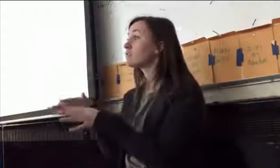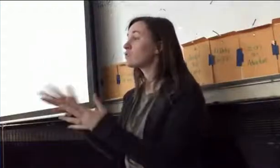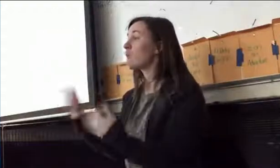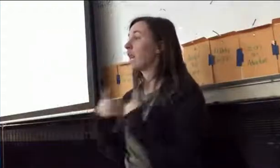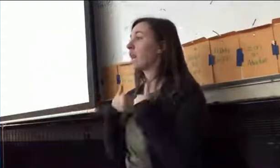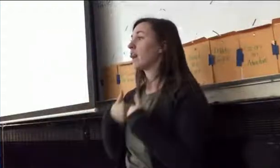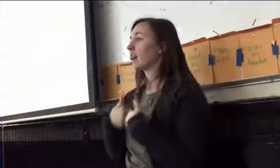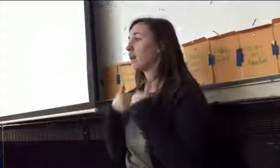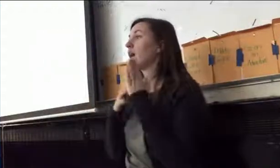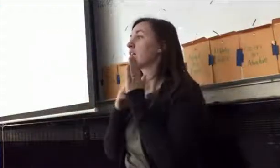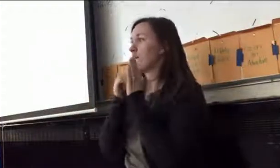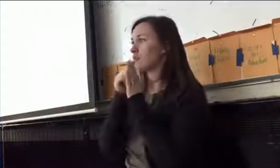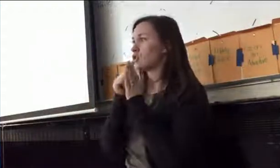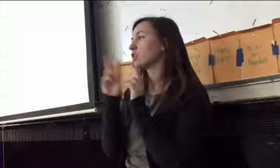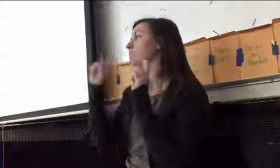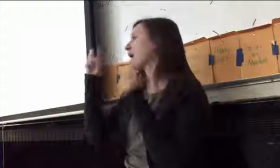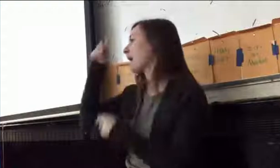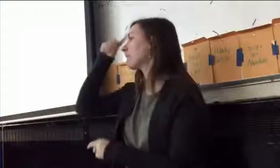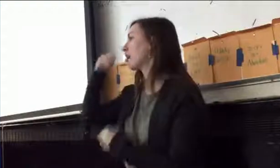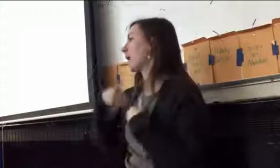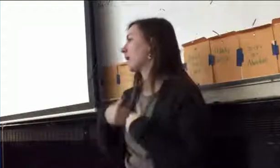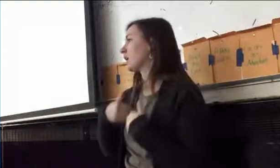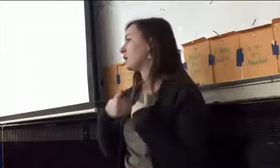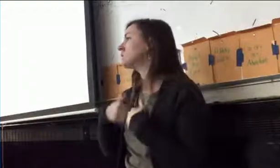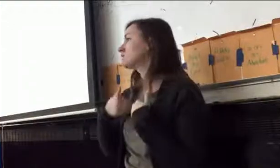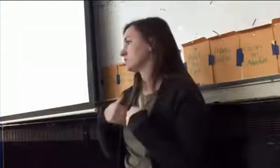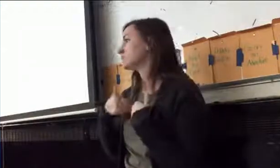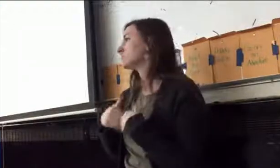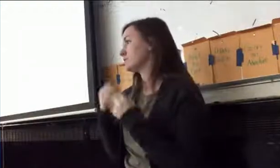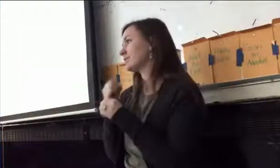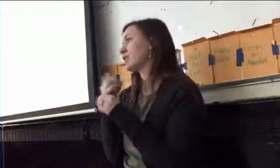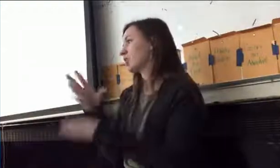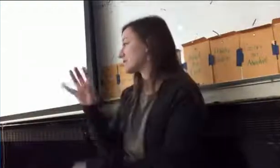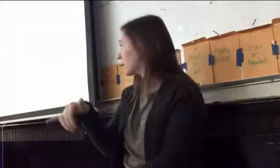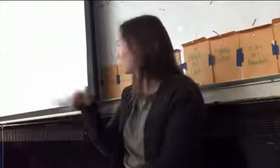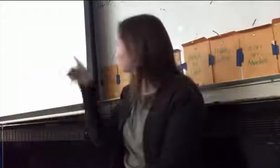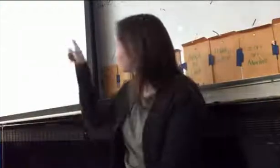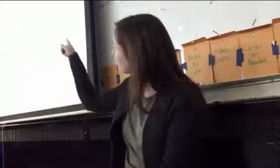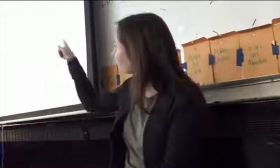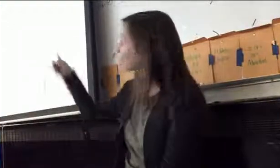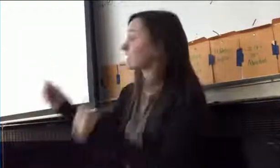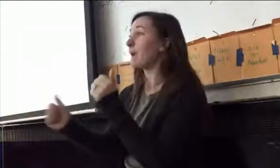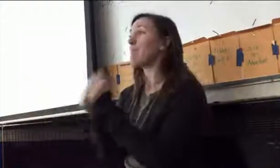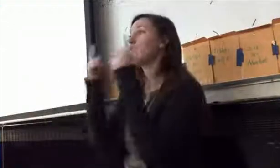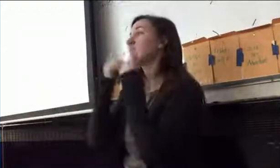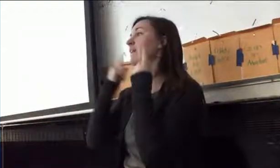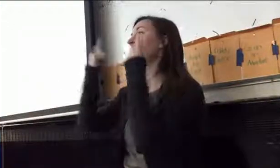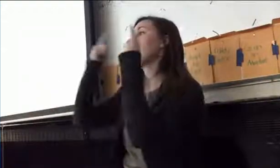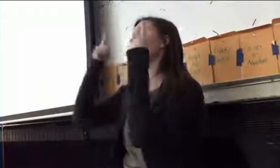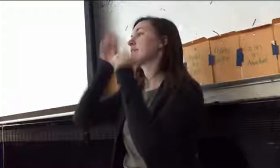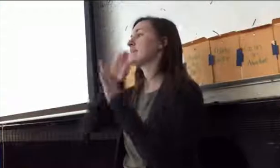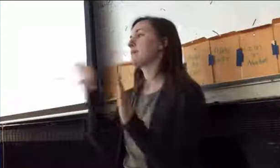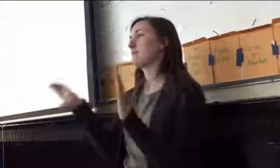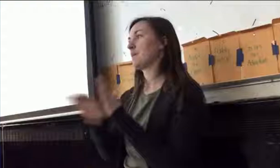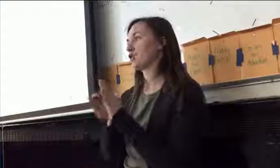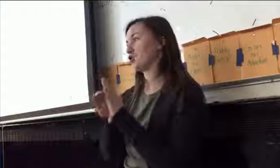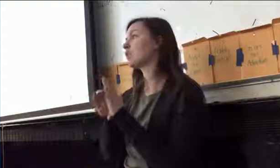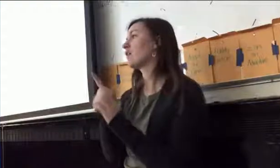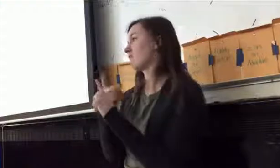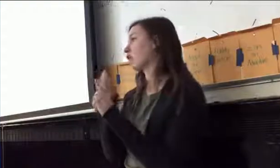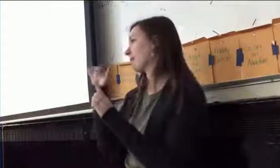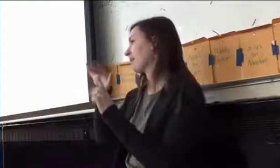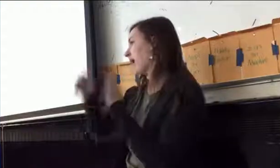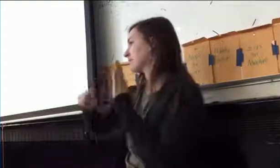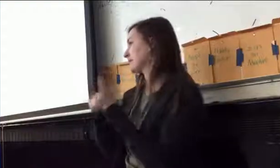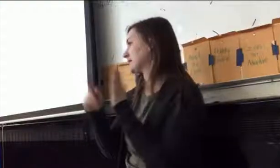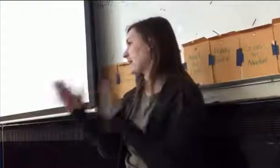cancer. Lung cancer and the black lung. Exactly. Okay. Here's the next one. Probably the most famous picture from this time